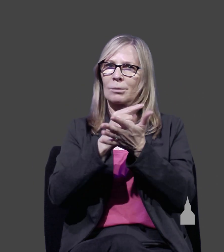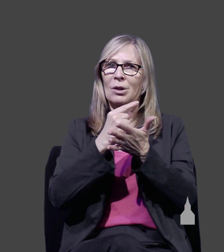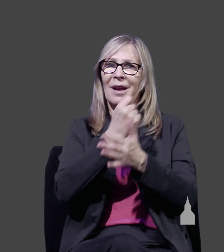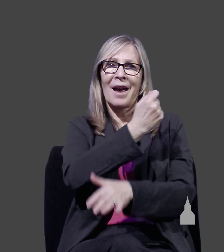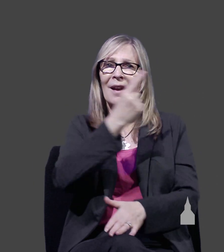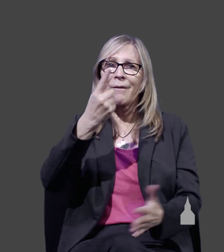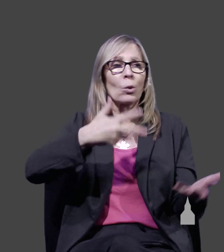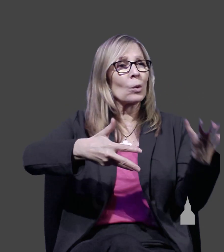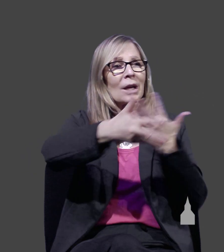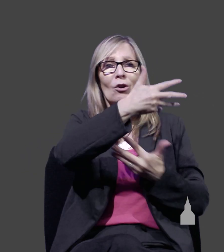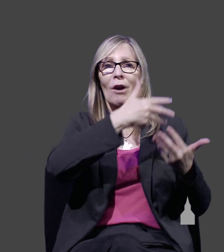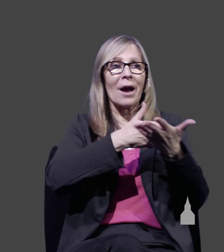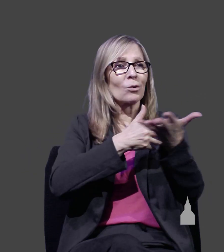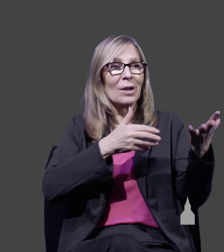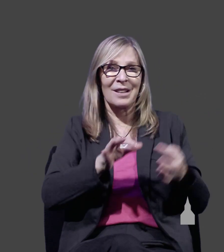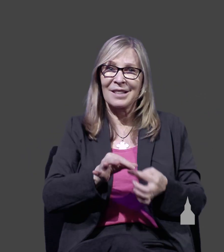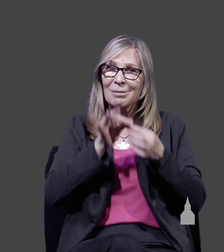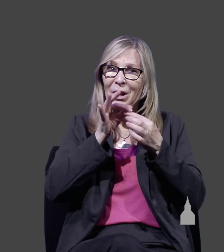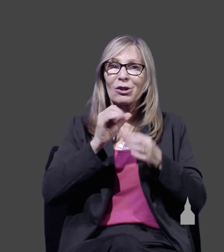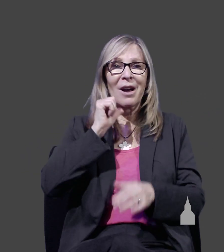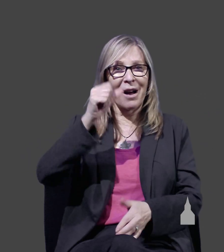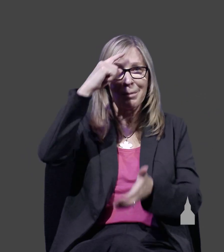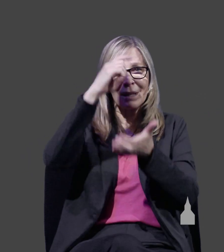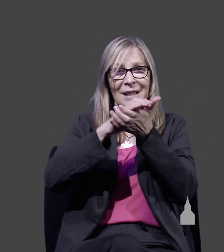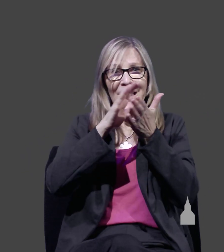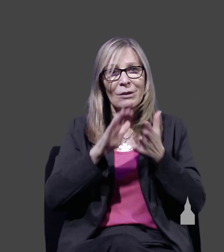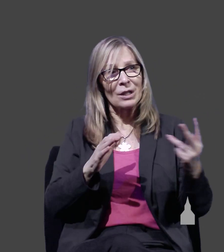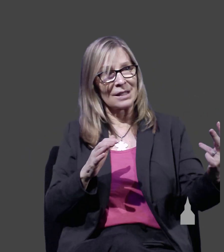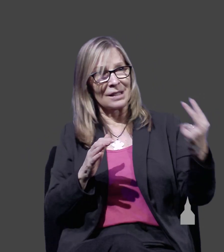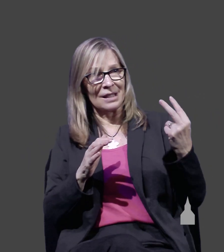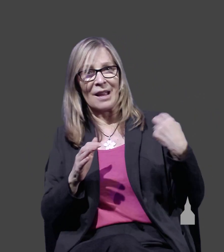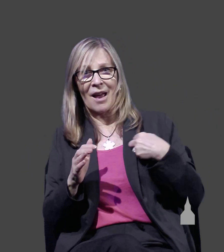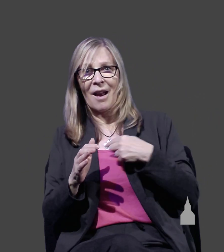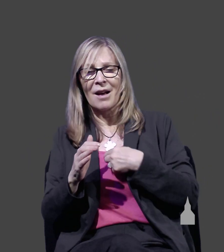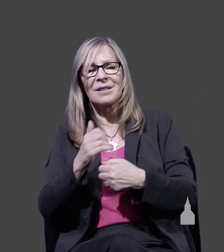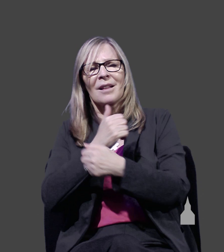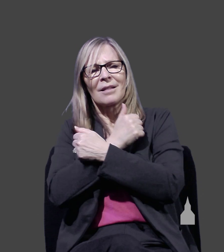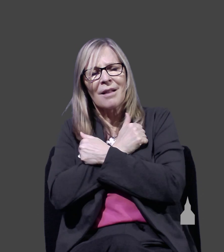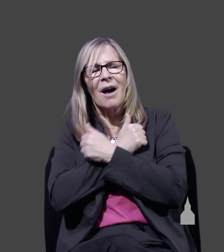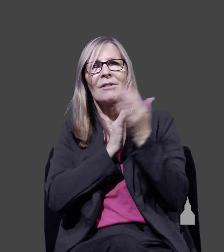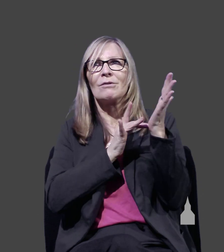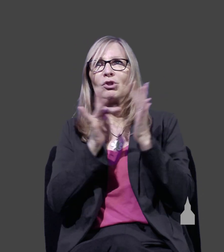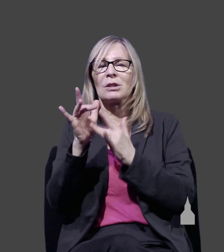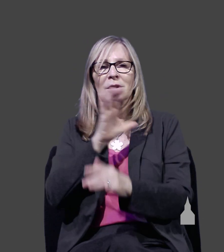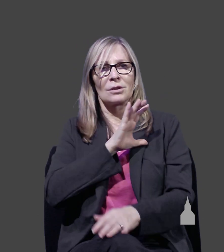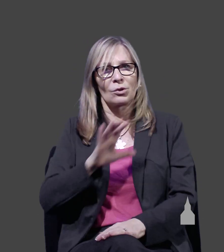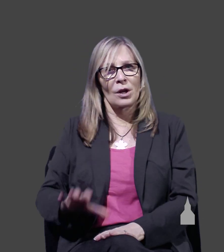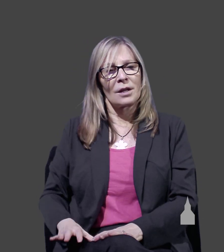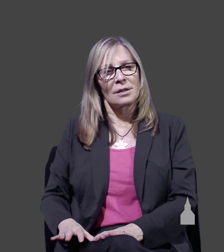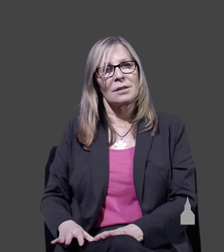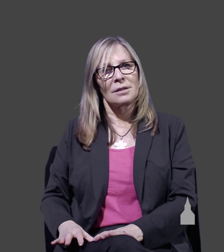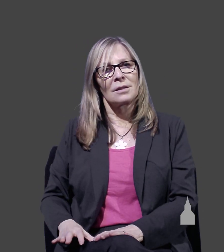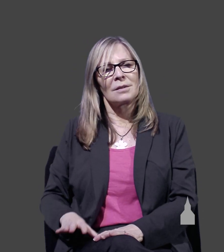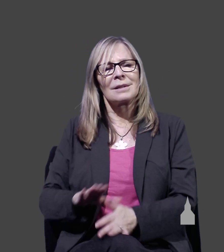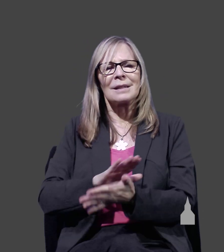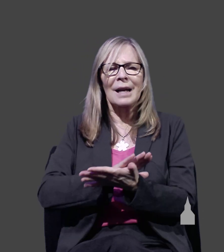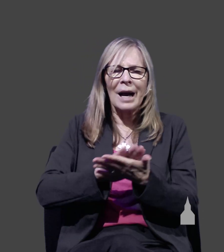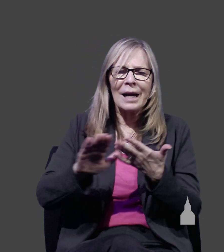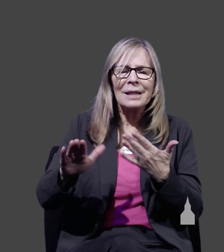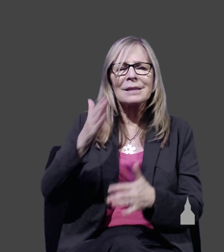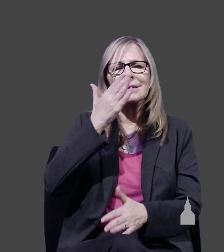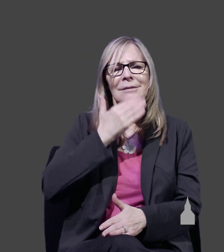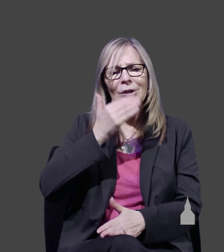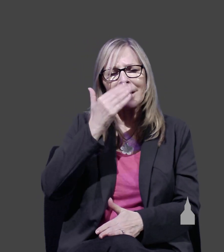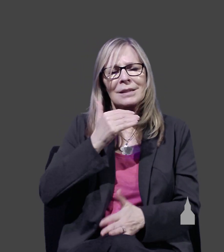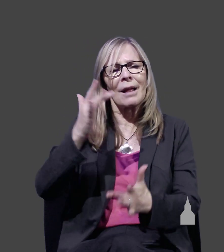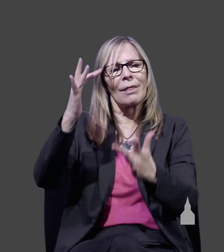we interact with, but especially unbelievers, see in us the love of Jesus Christ, the kindness and grace